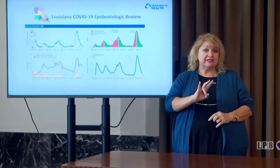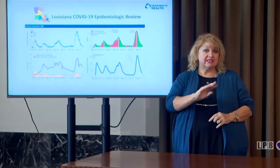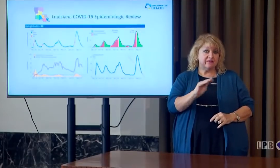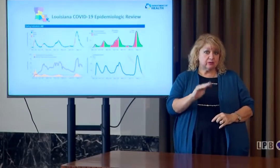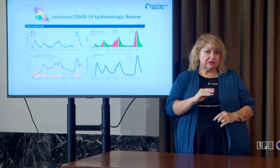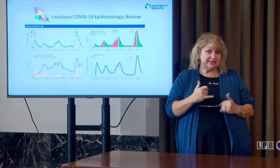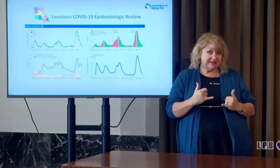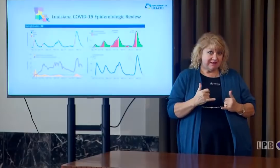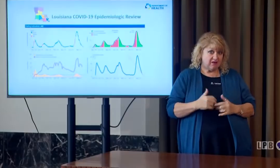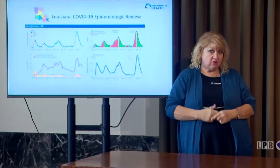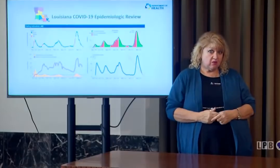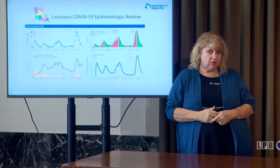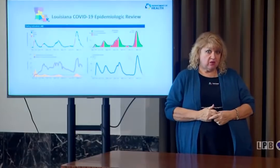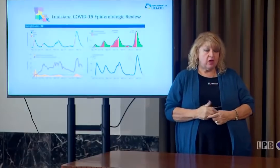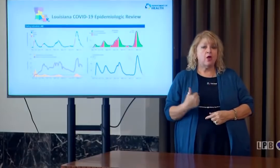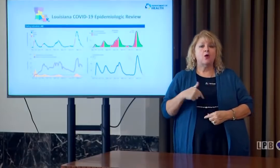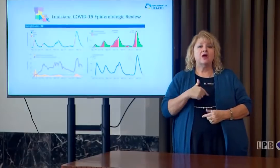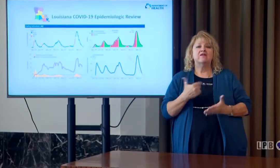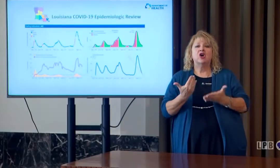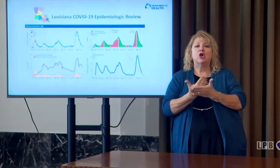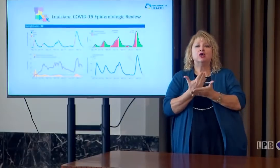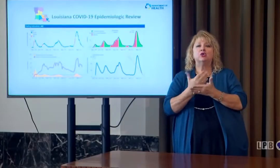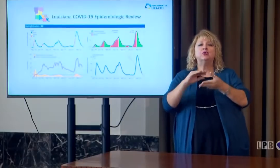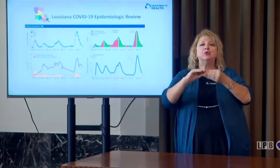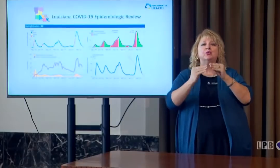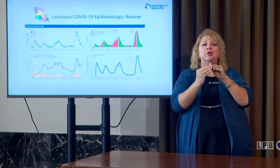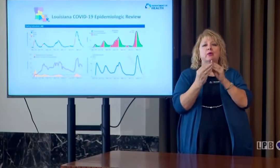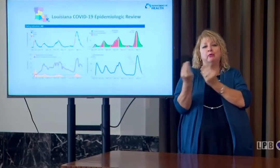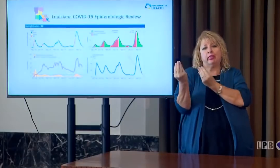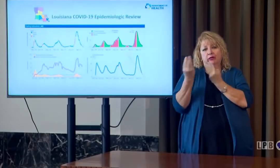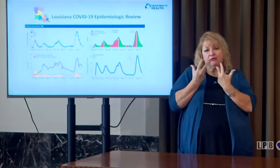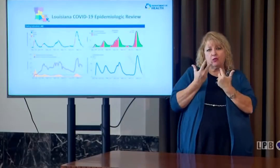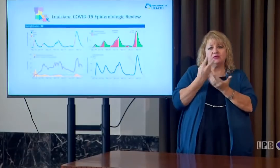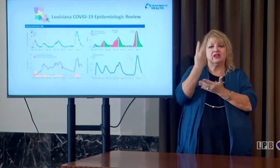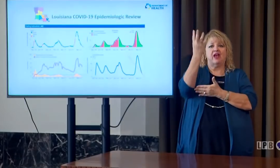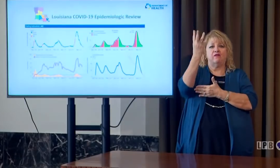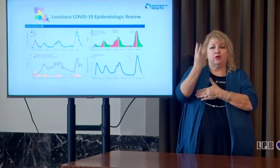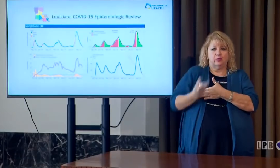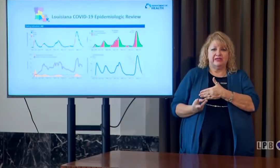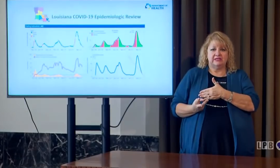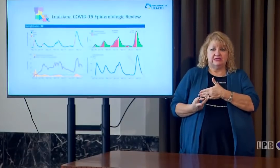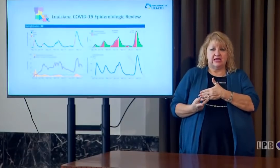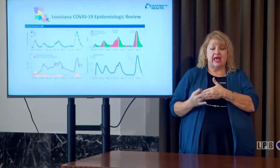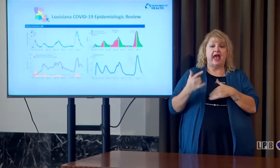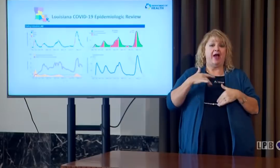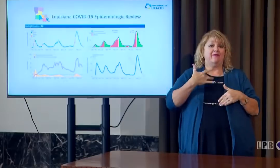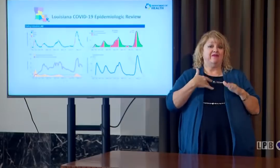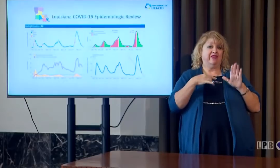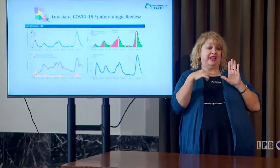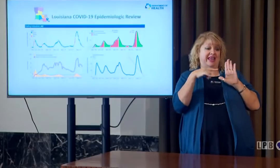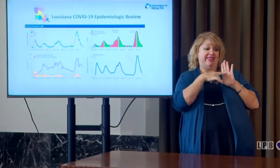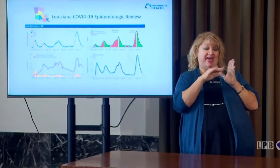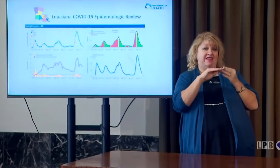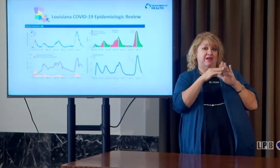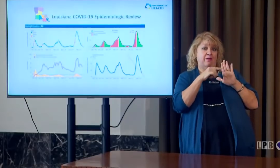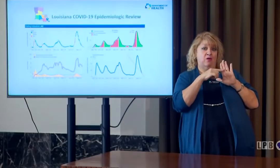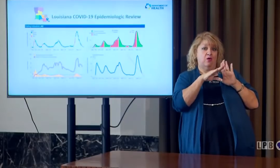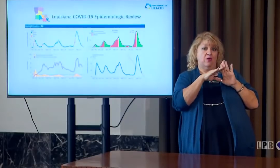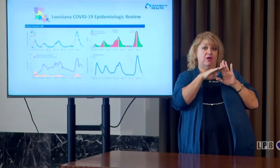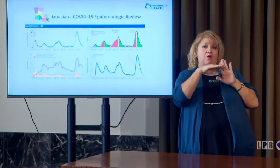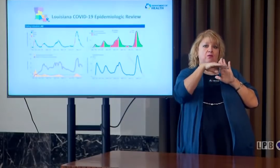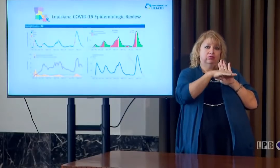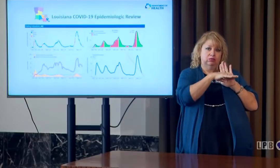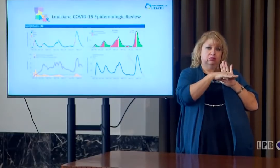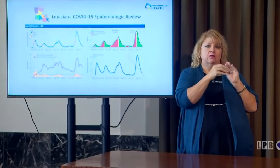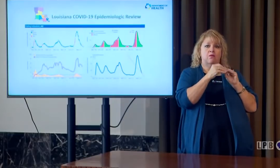2.7%. And we have a new number that comes out every Wednesday. And I do anticipate that will fall even more tomorrow, seeing the numbers